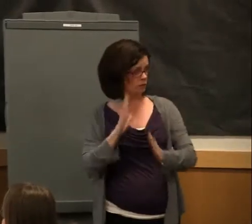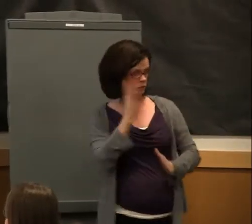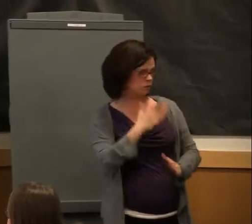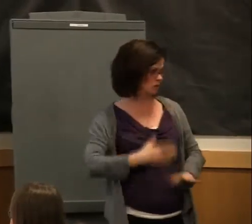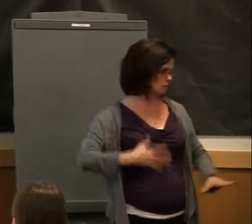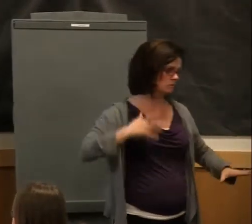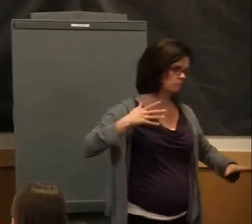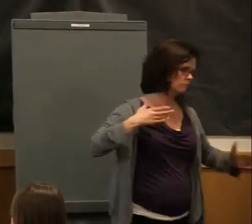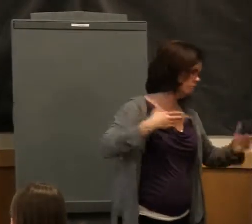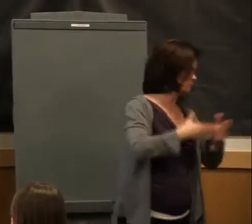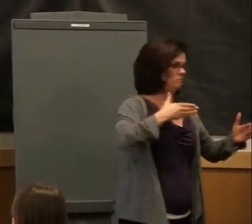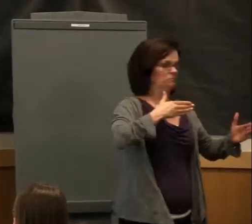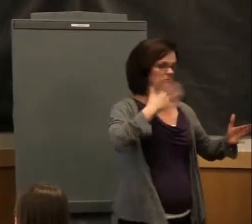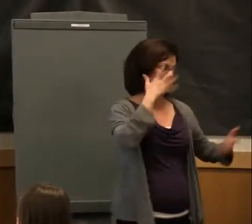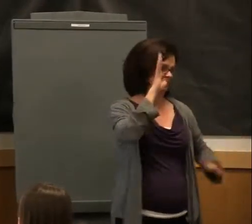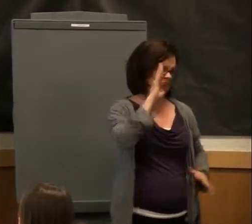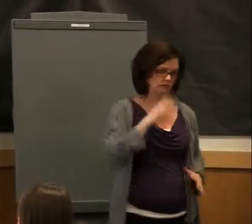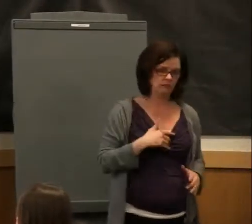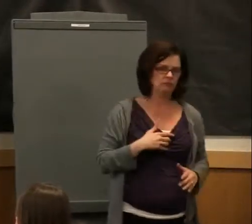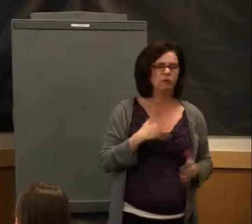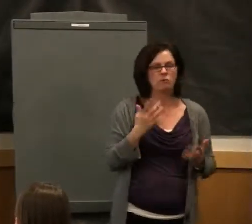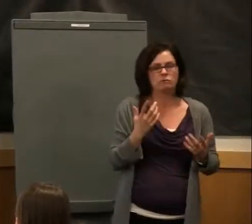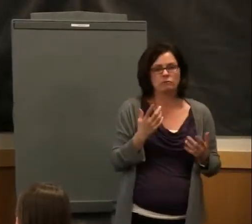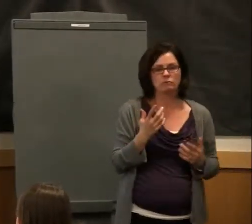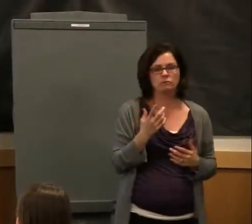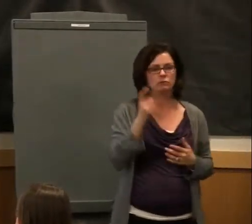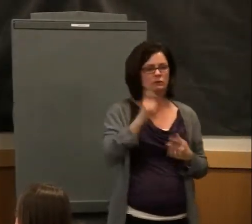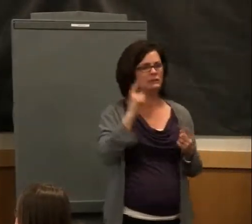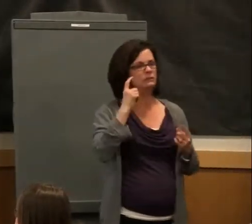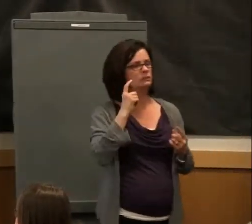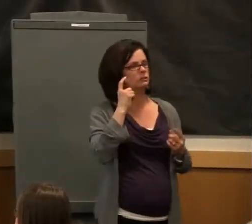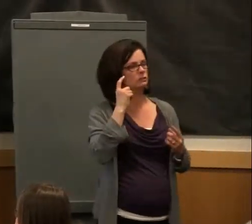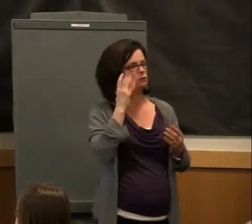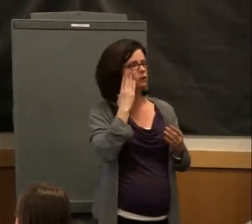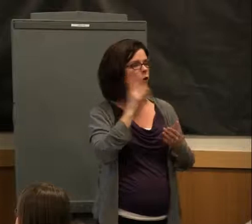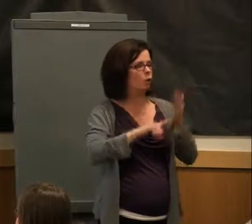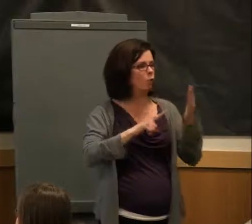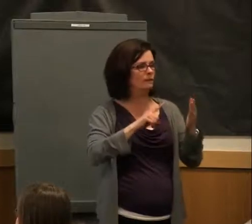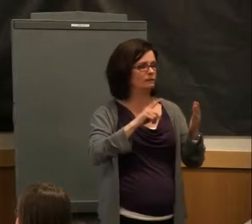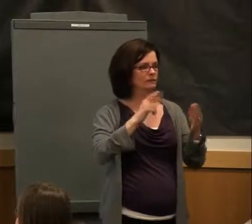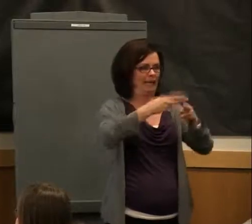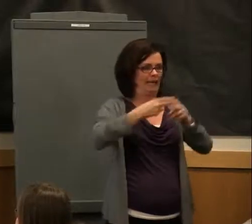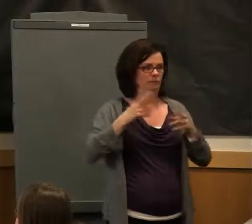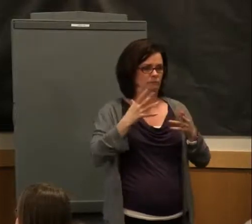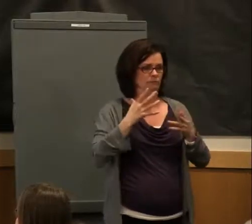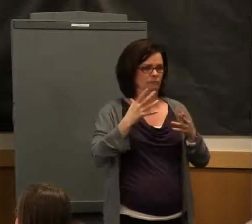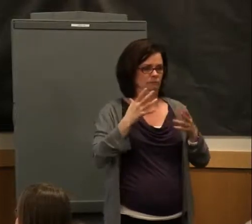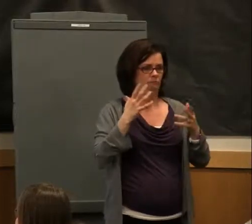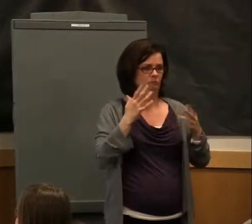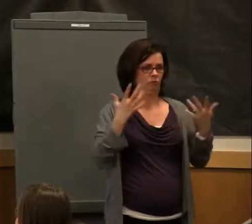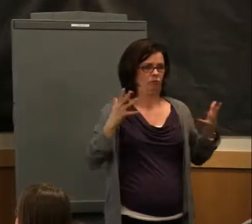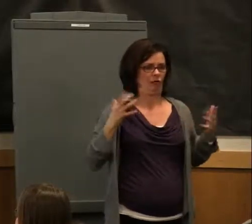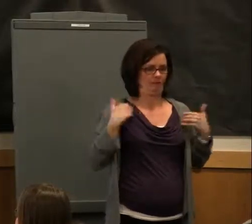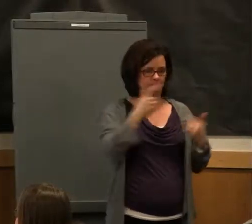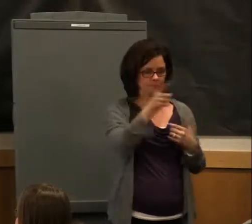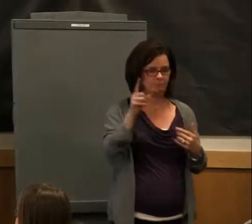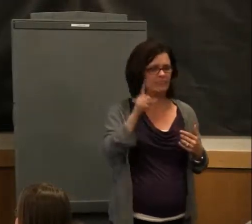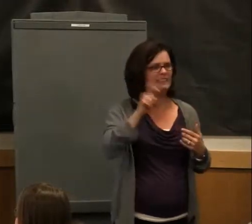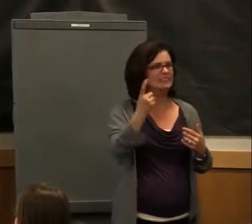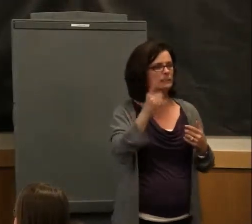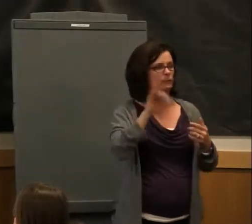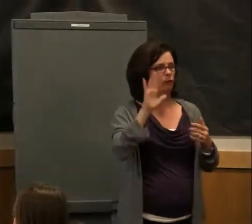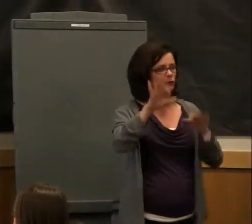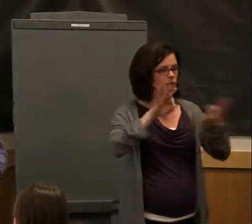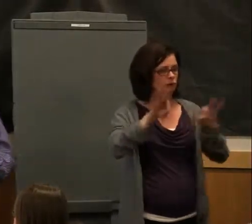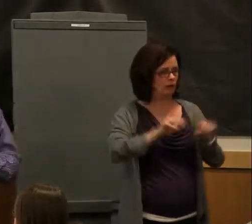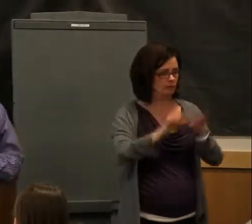So considering what else is out there, and usually picking something that's descriptive. There was an example we talked